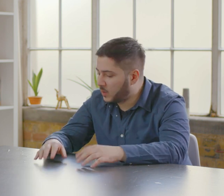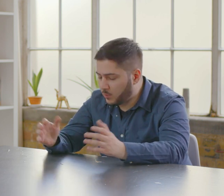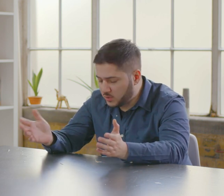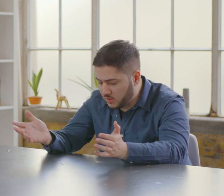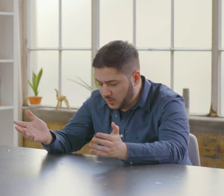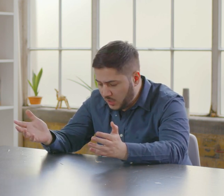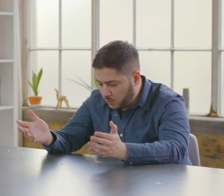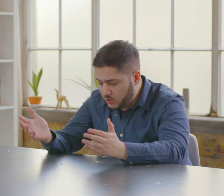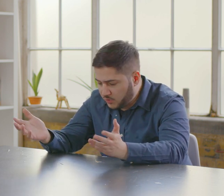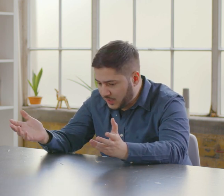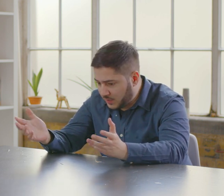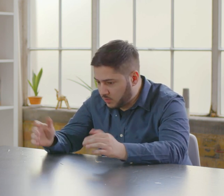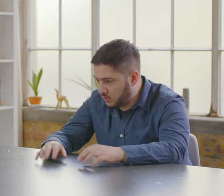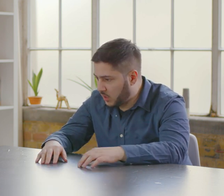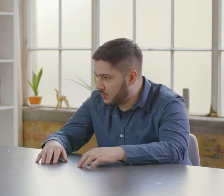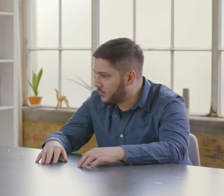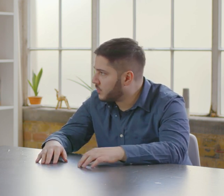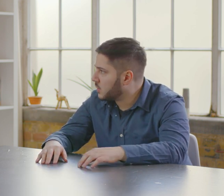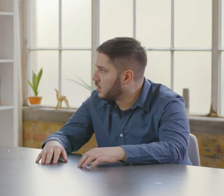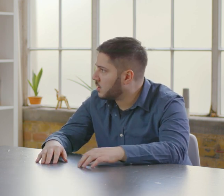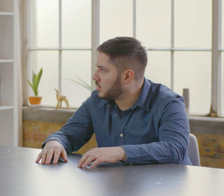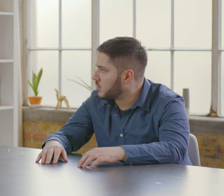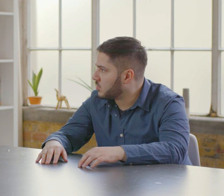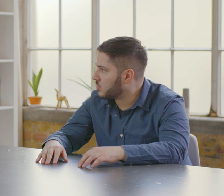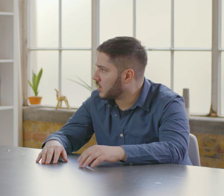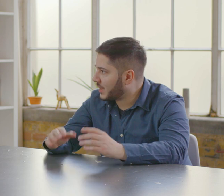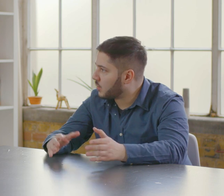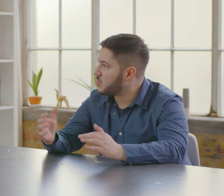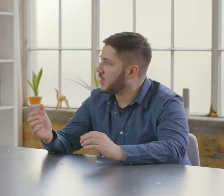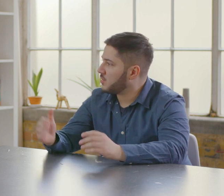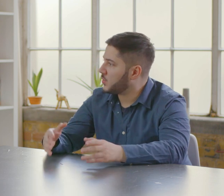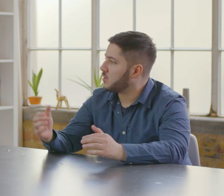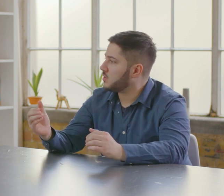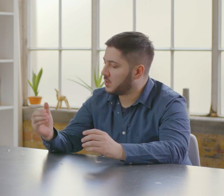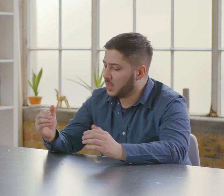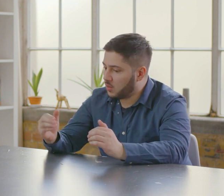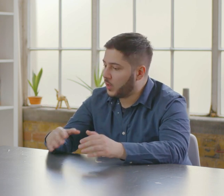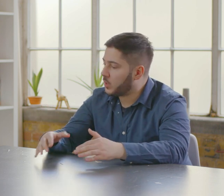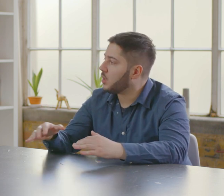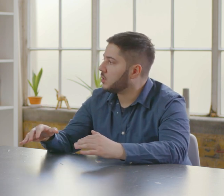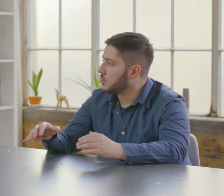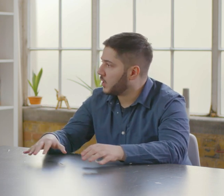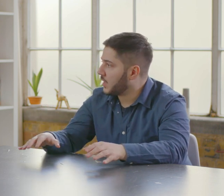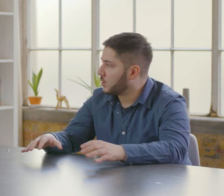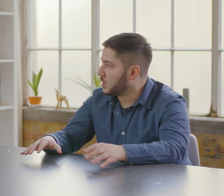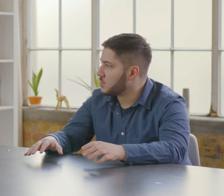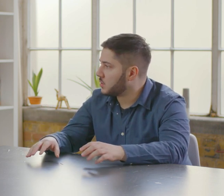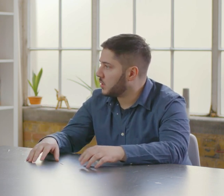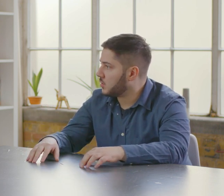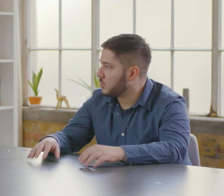what's your ex what's your feelings on um some of these sort of like language being influences and the way we are right now in the industry in terms